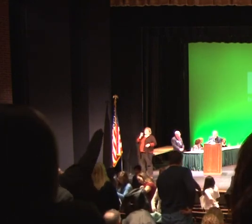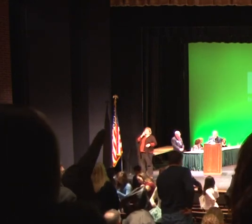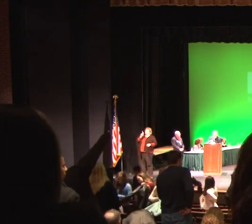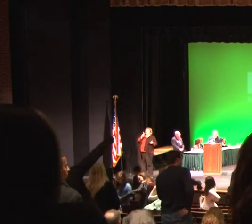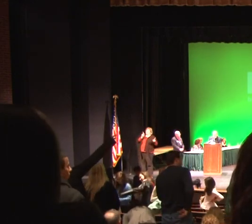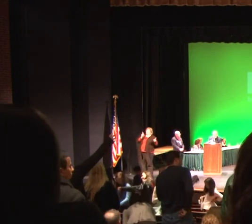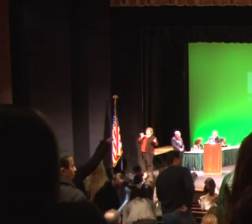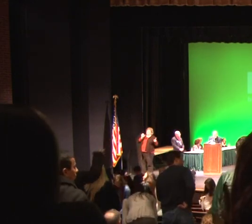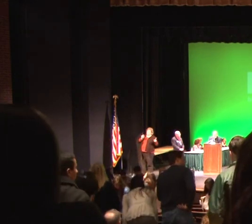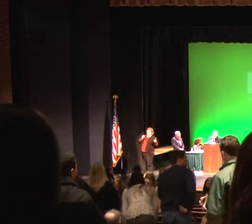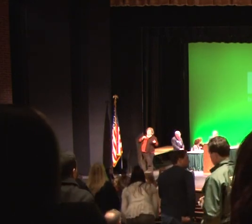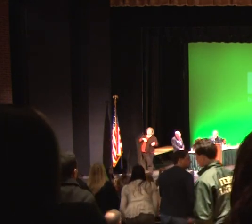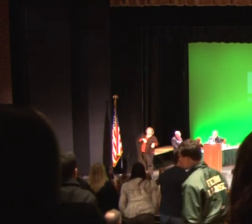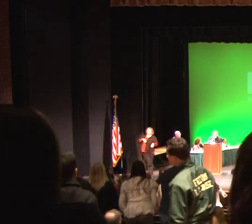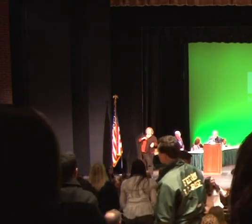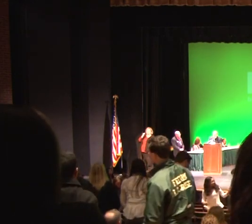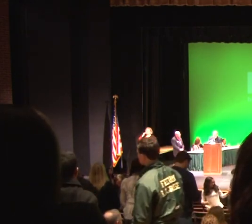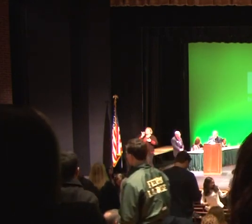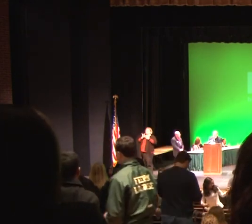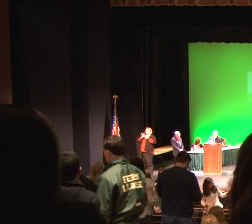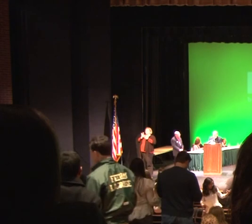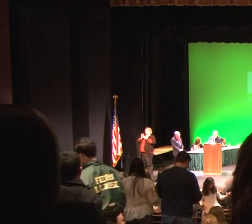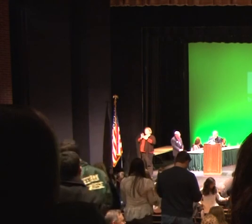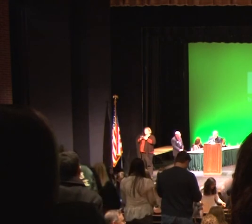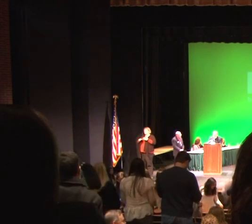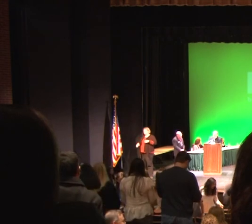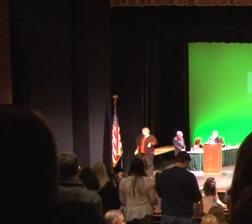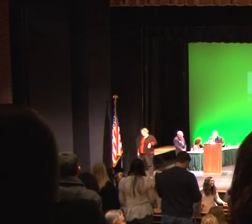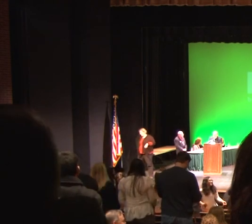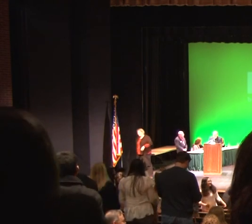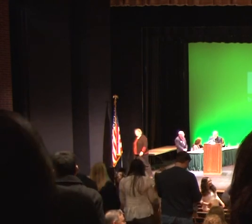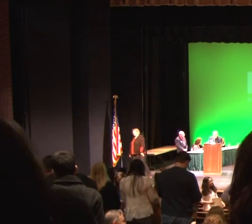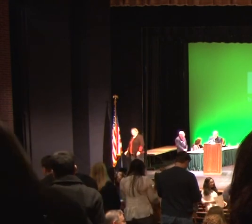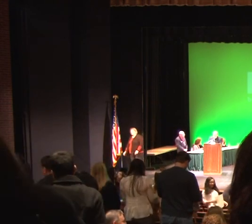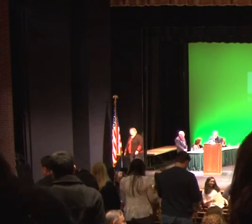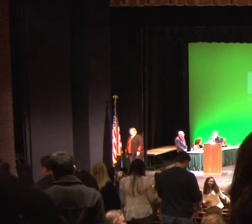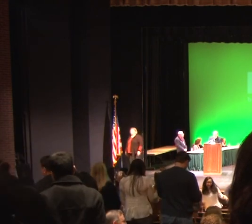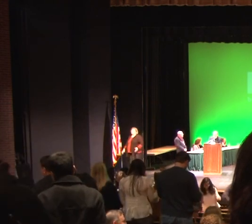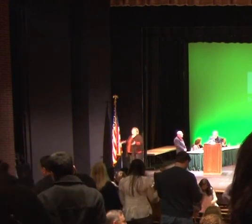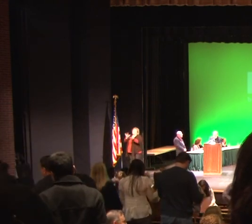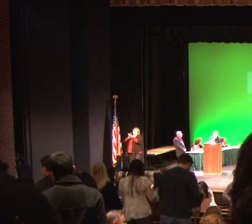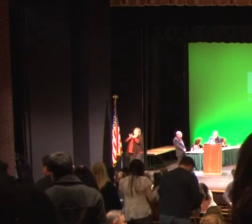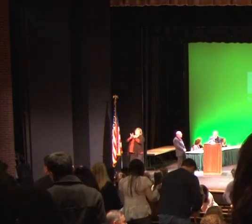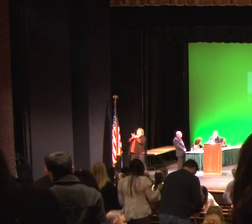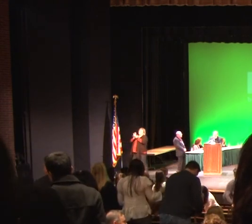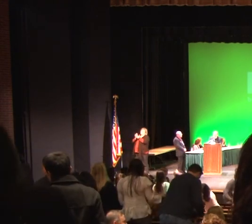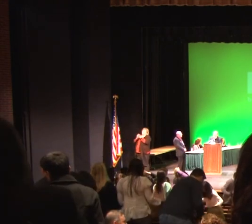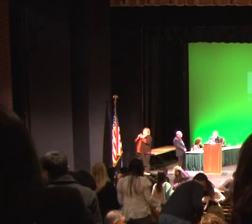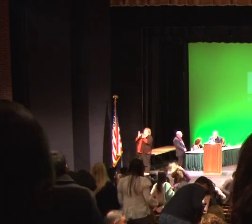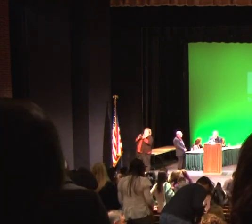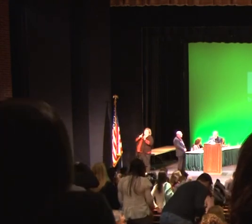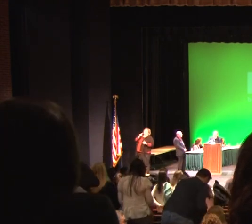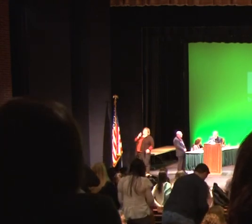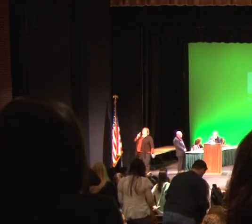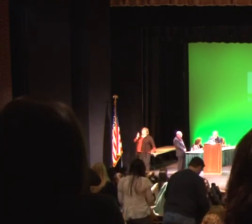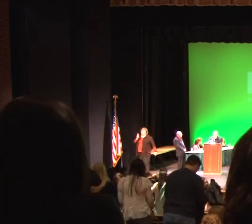and third, an honorable mention, you go to the state fair, see Kristen. For middle school students, first, second, and